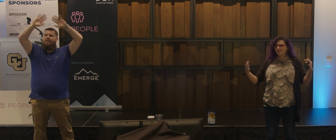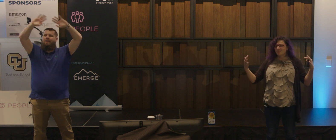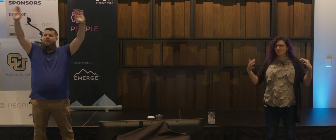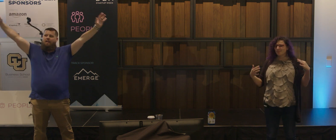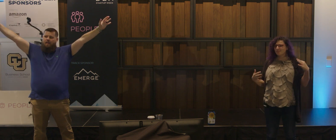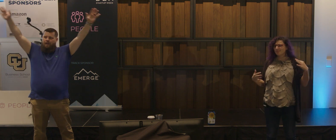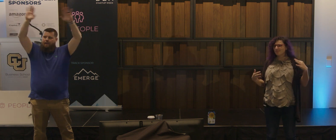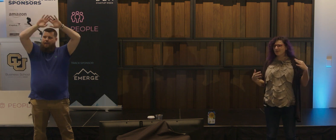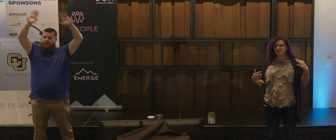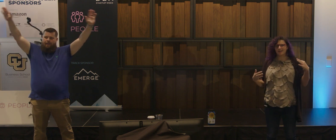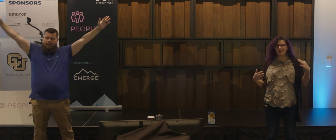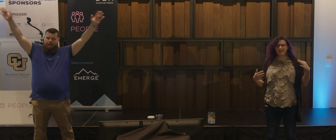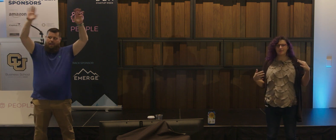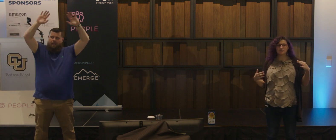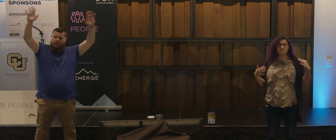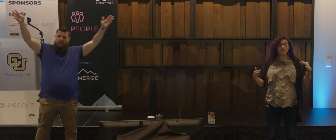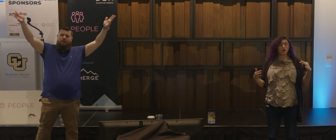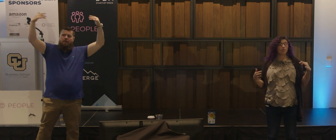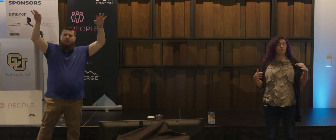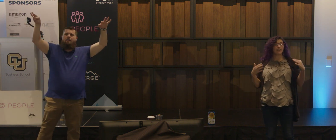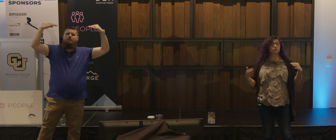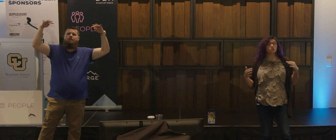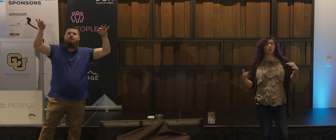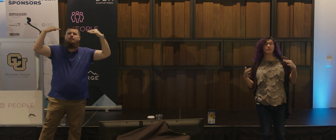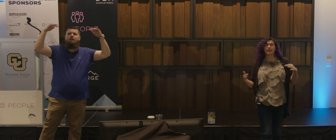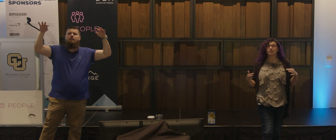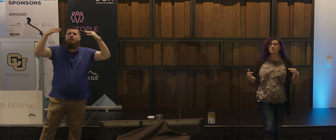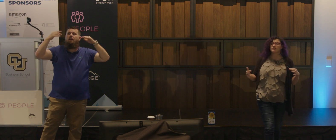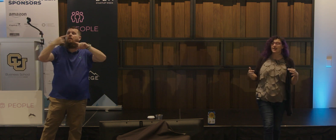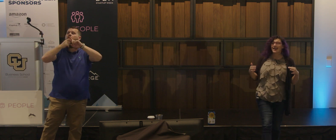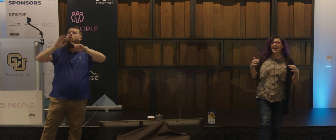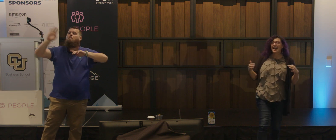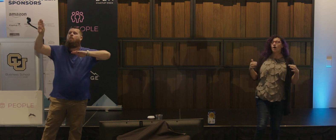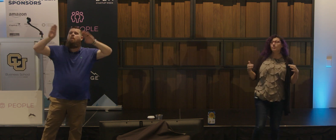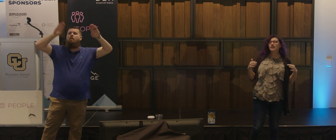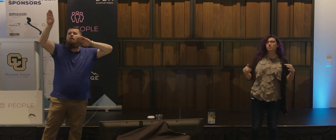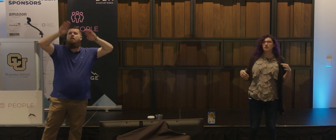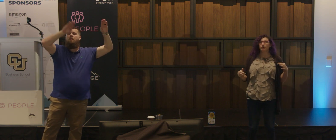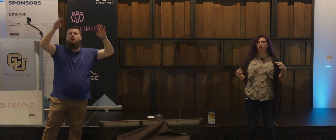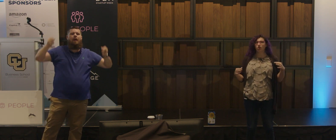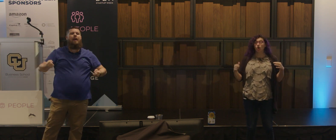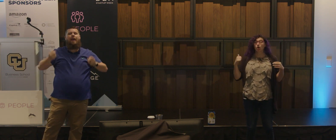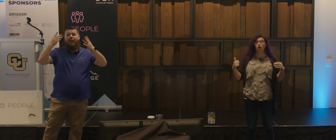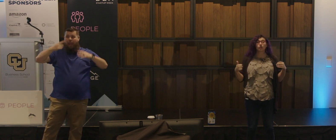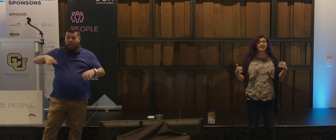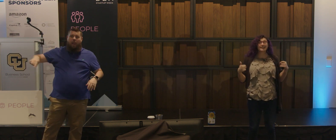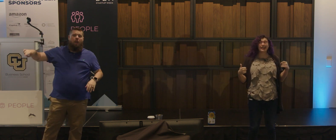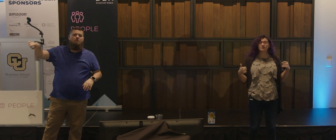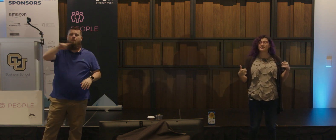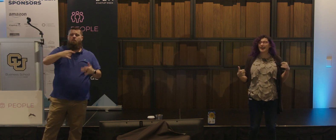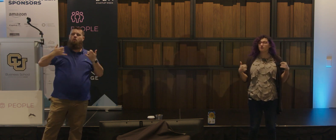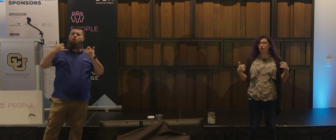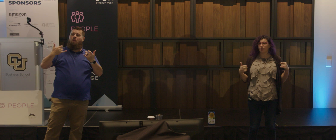All right, so by a show of hands, How many people